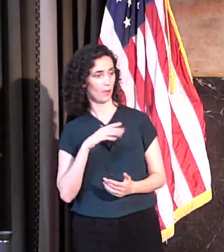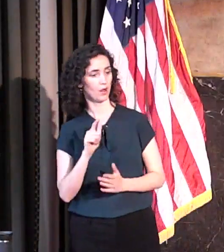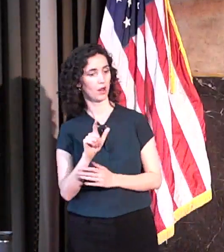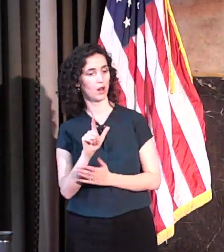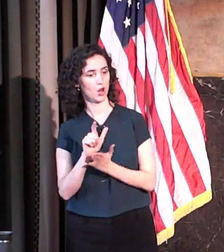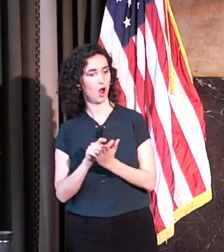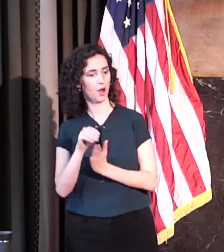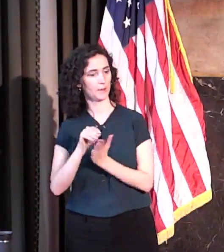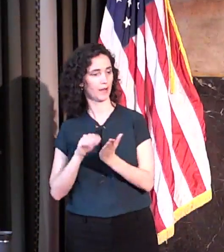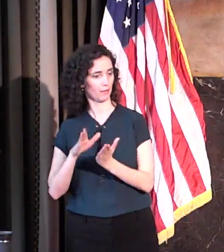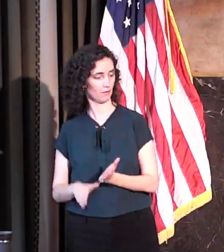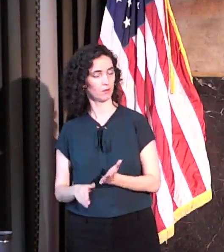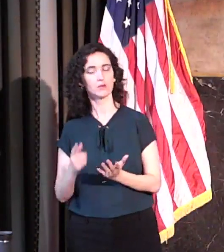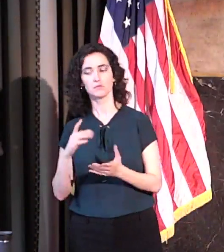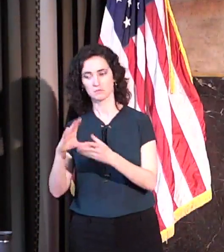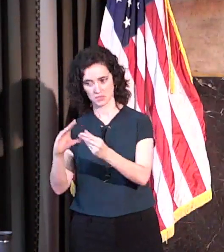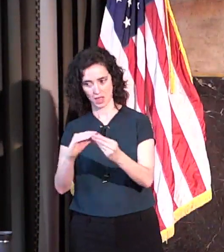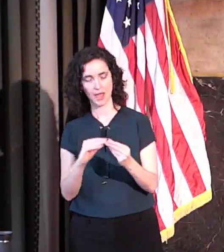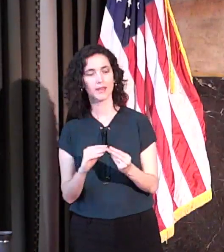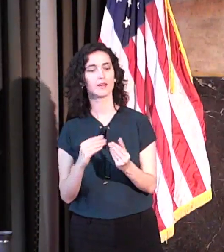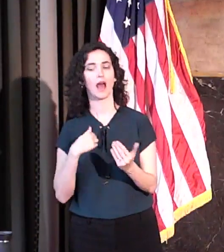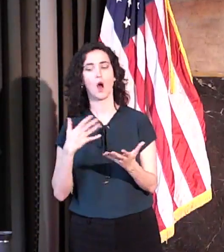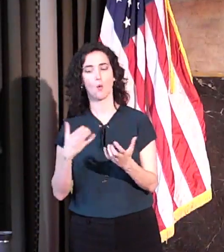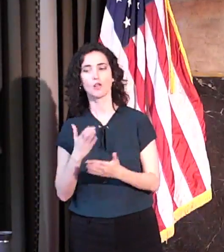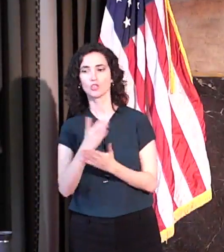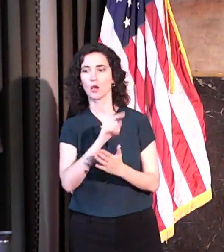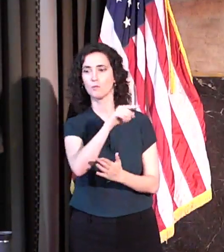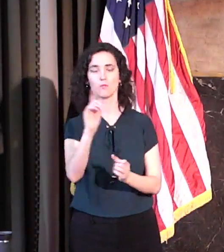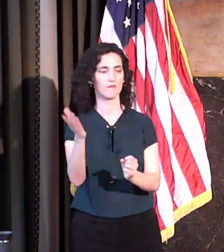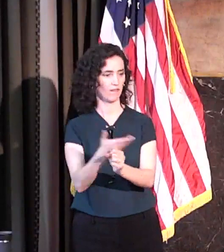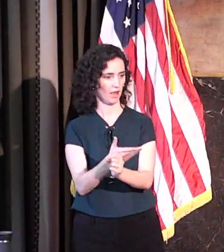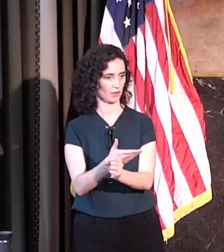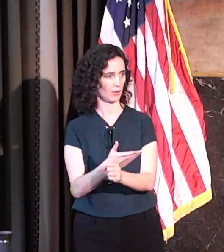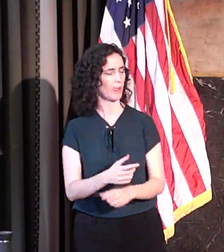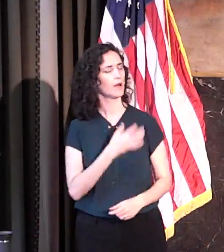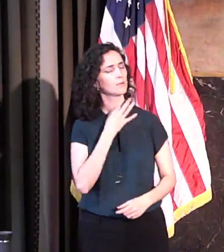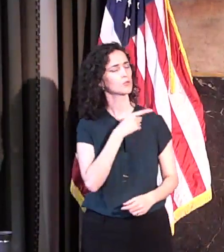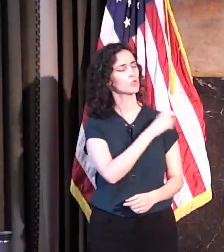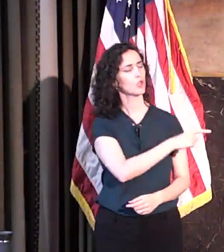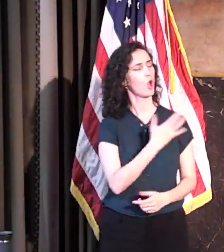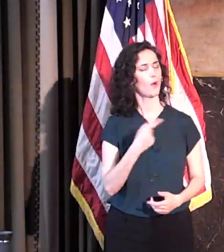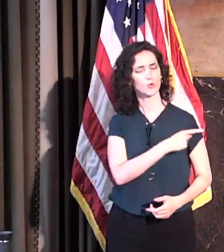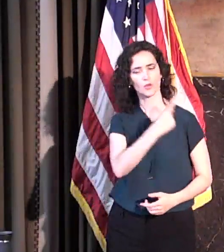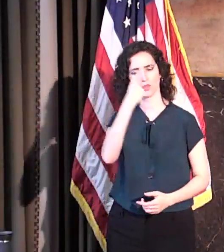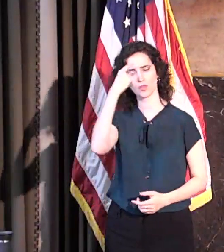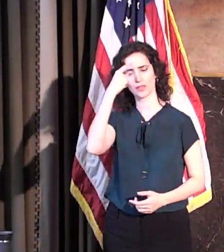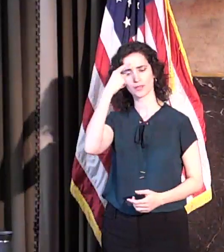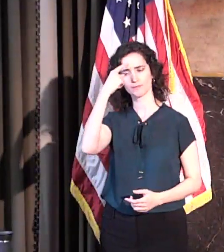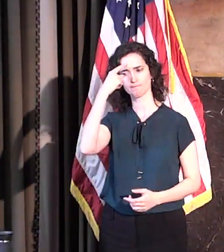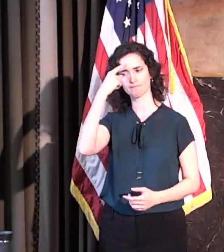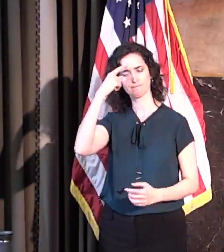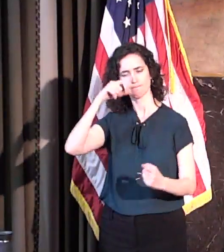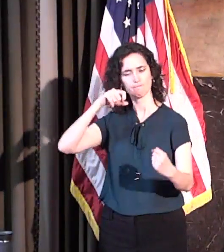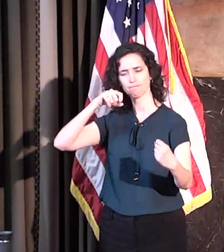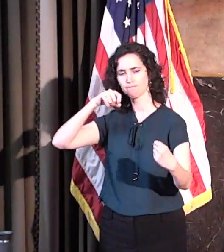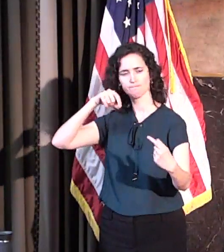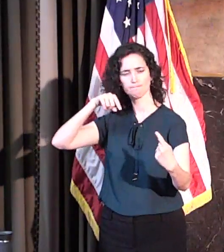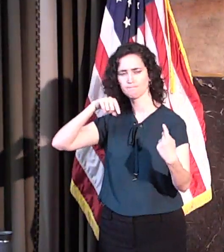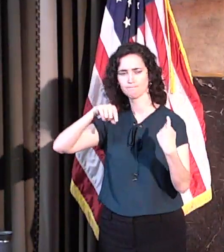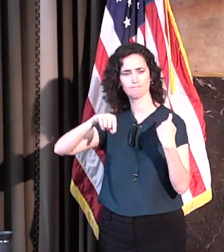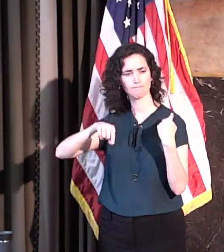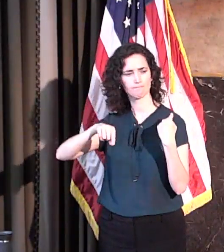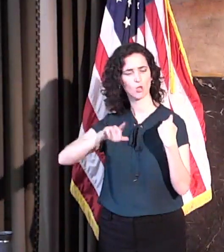fired. And I'm curious about why you think you are not necessarily on the same page